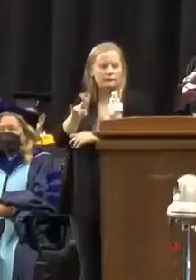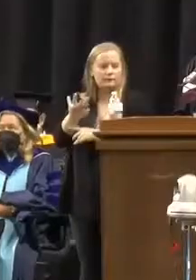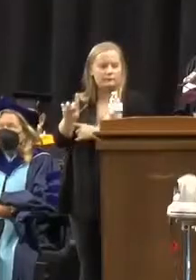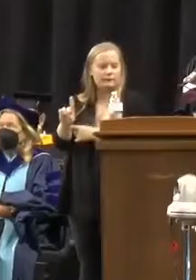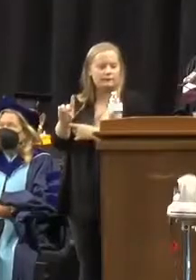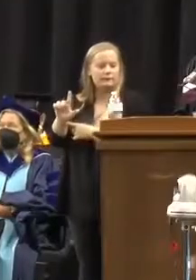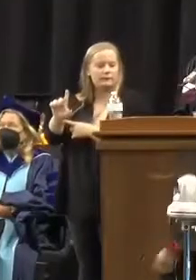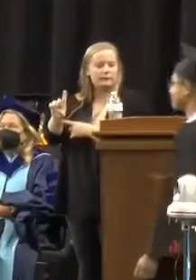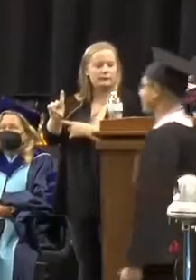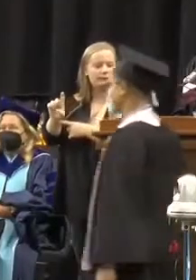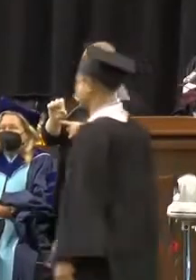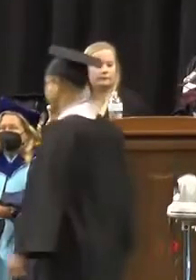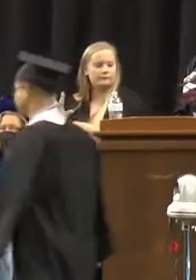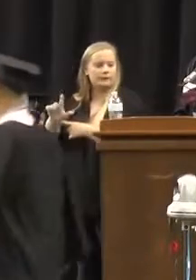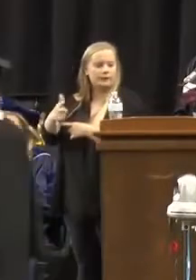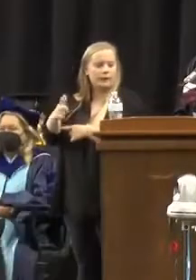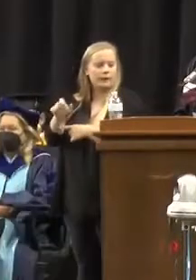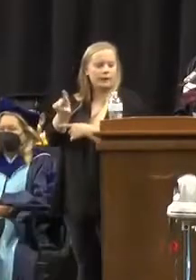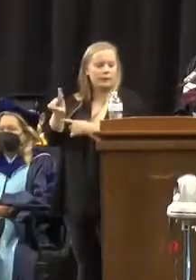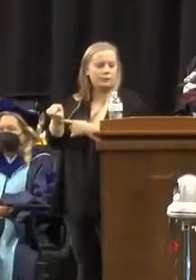David Enrique Delgado,